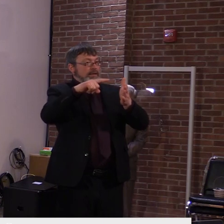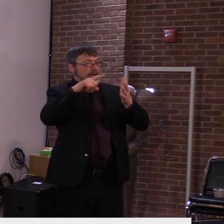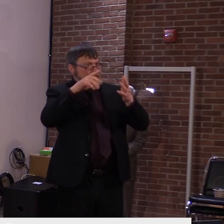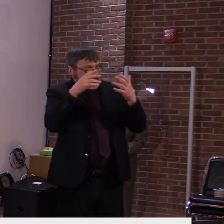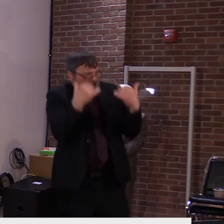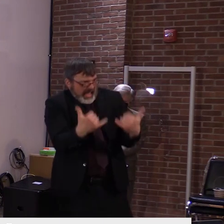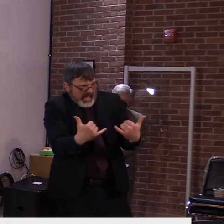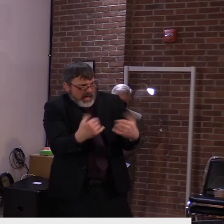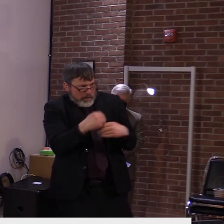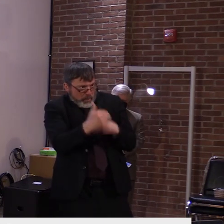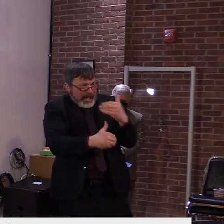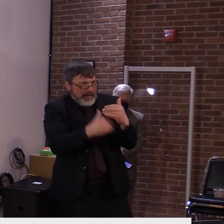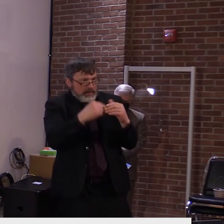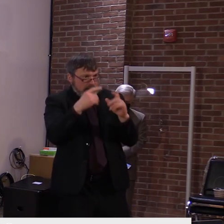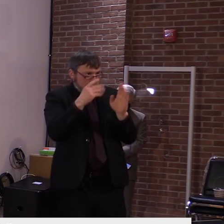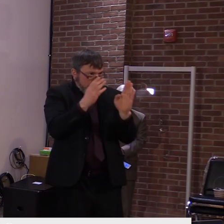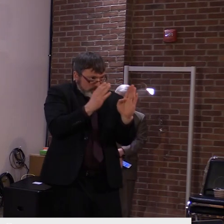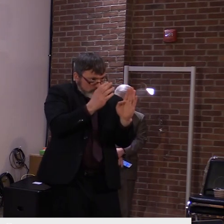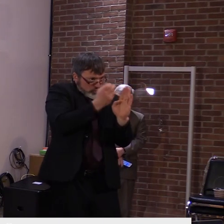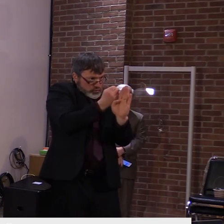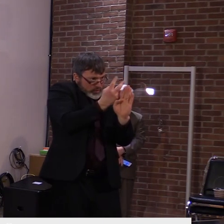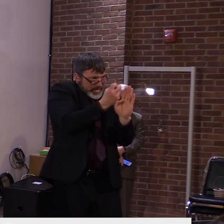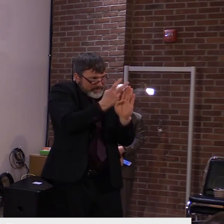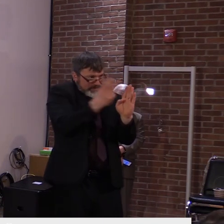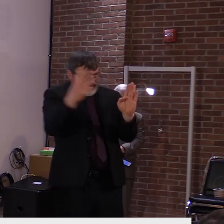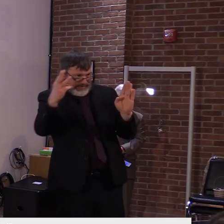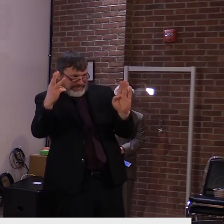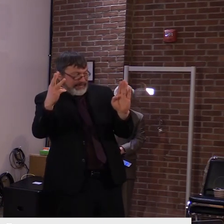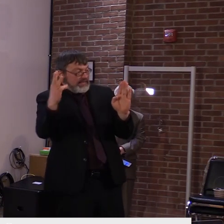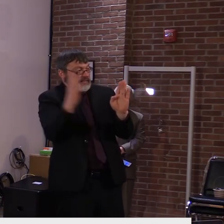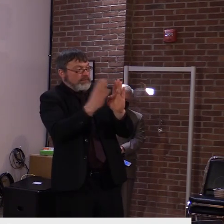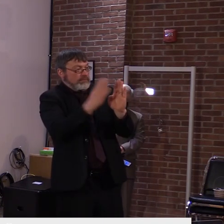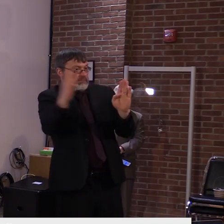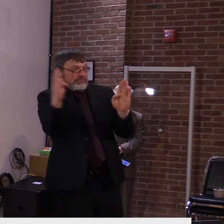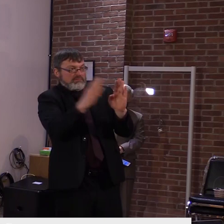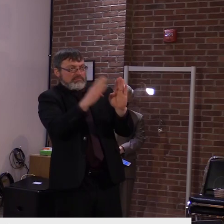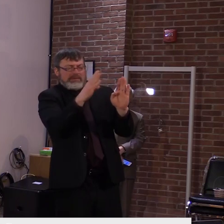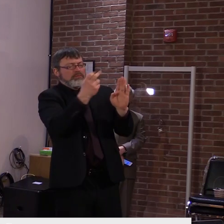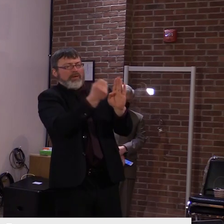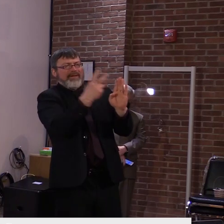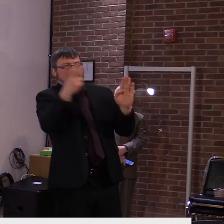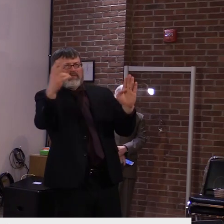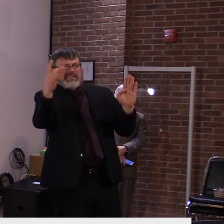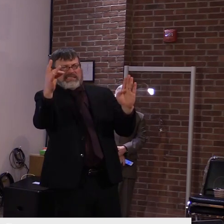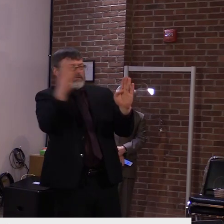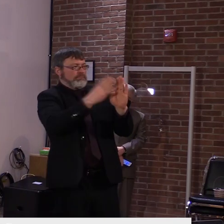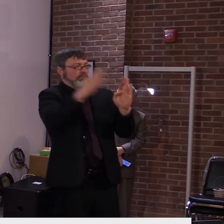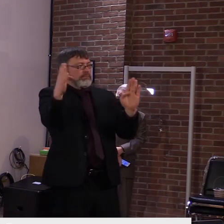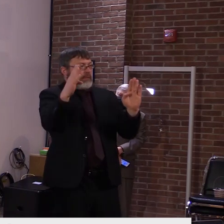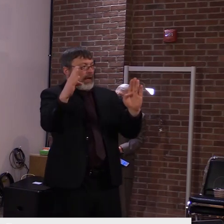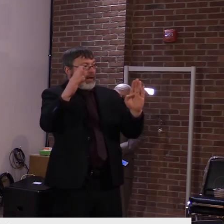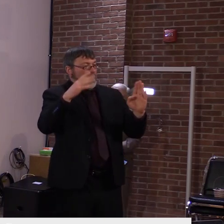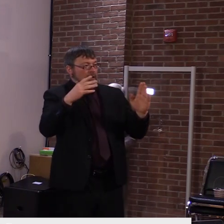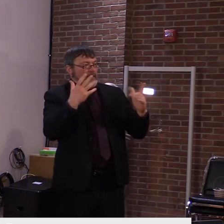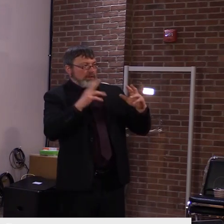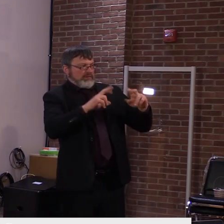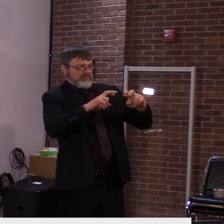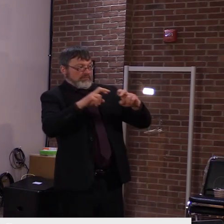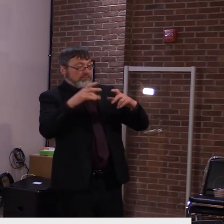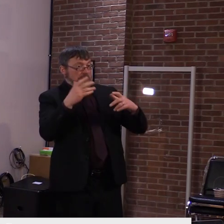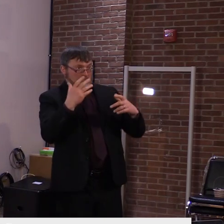opportunities in the future for kids to get vaccinated with a vaccine that's been adequately studied in their